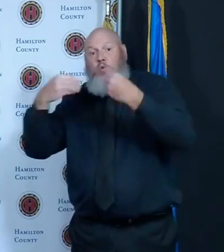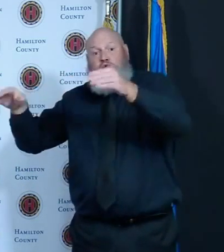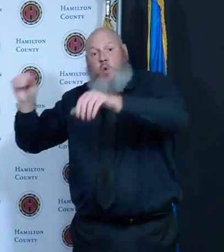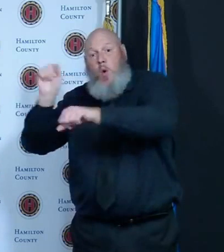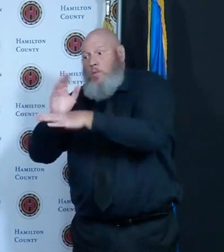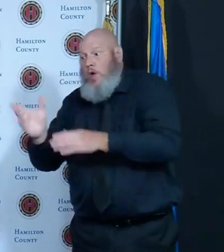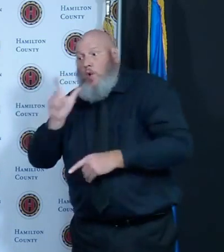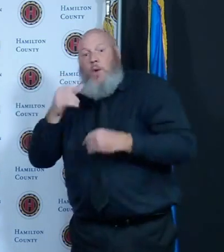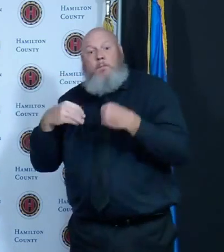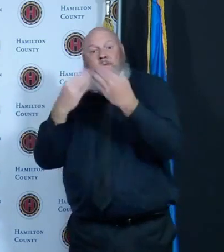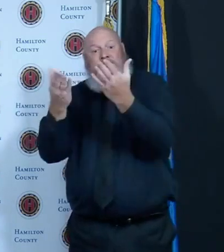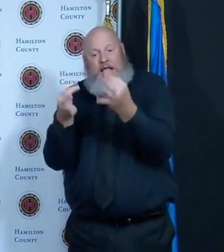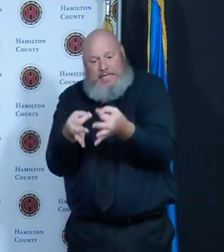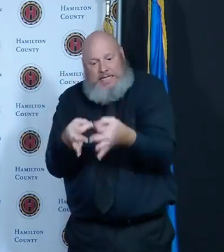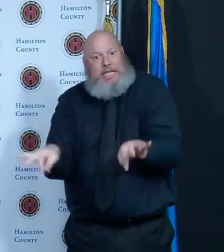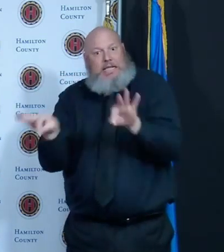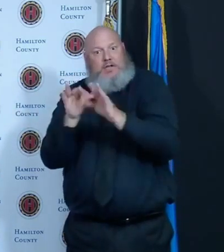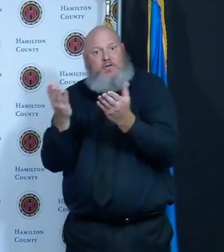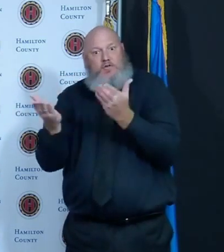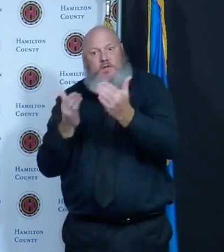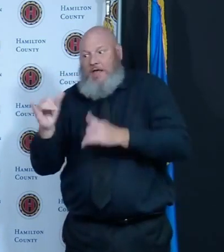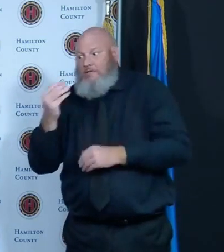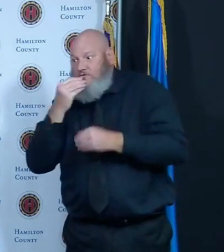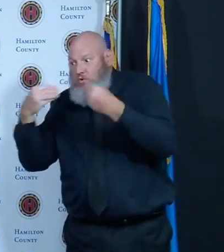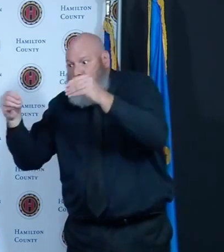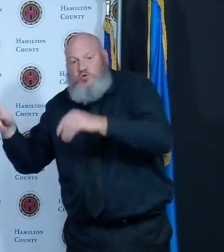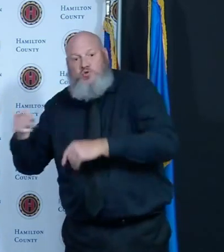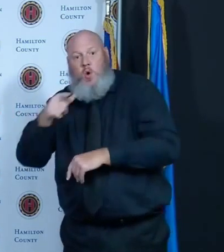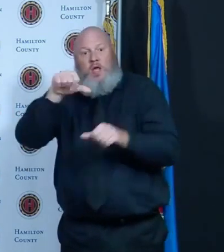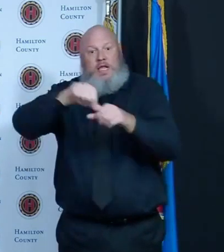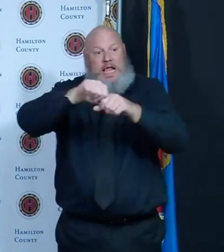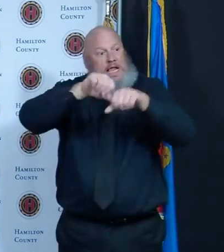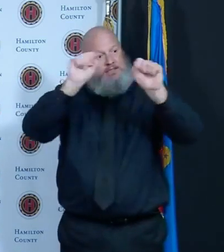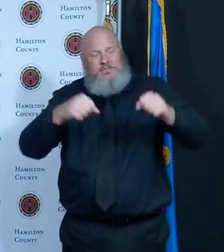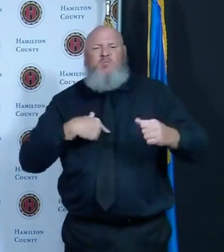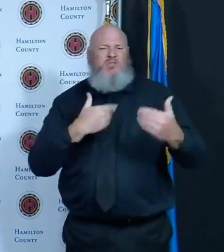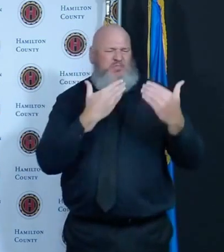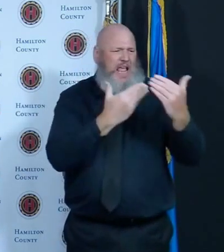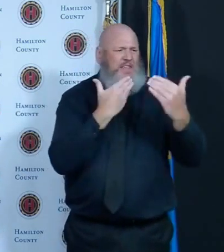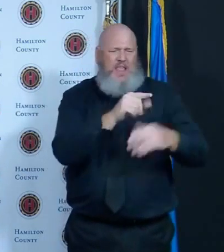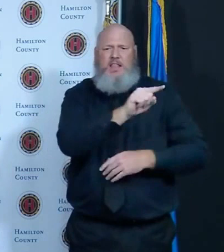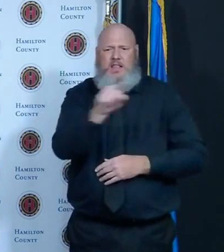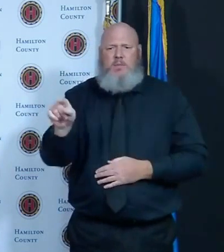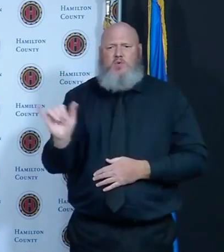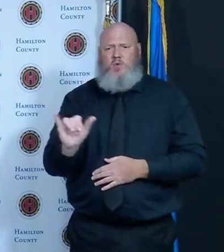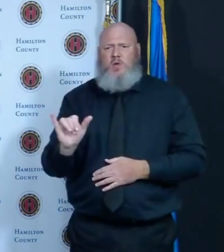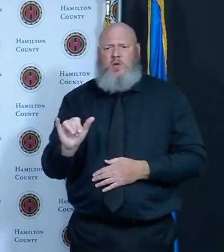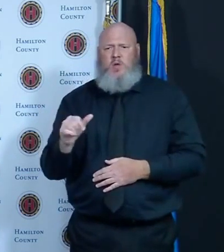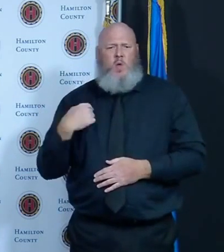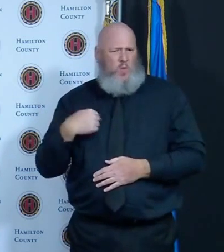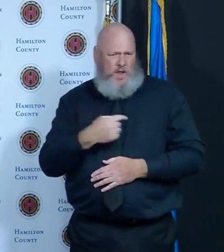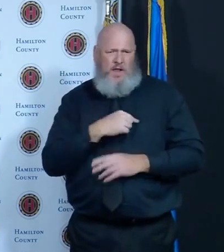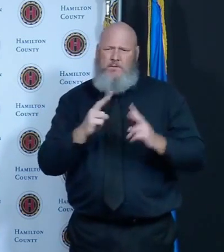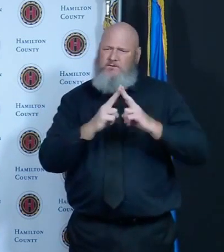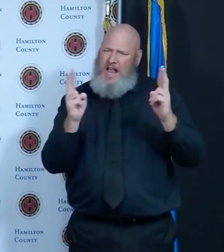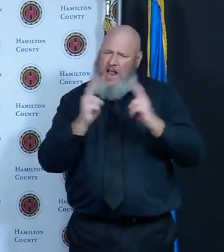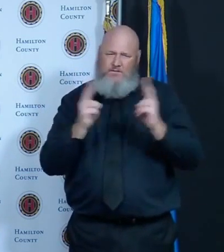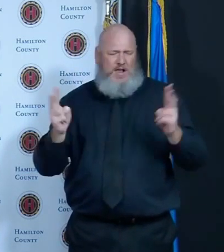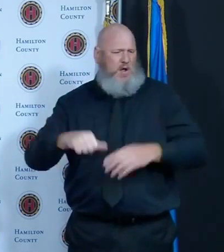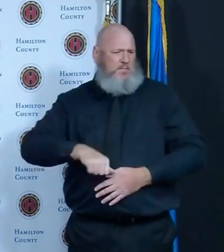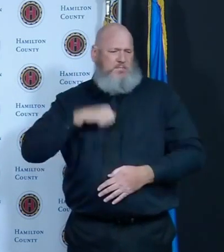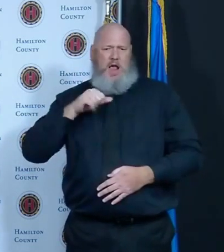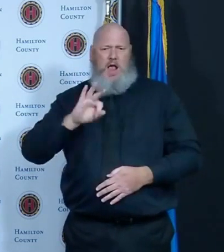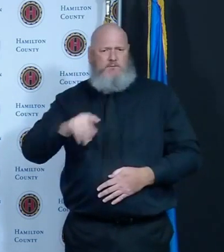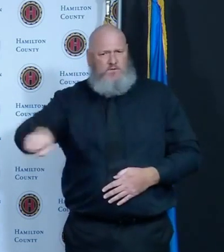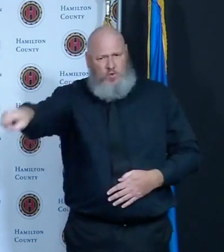you're doing. It's making a difference, and we should be really proud of our efforts here in Hamilton County. So have a good weekend, and we'll be back on